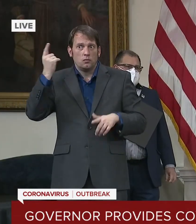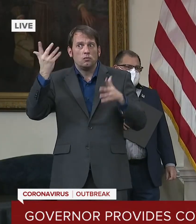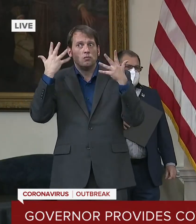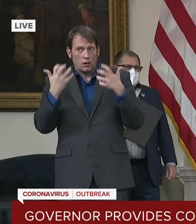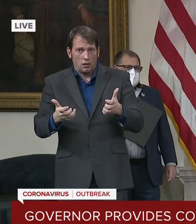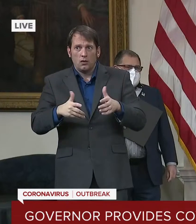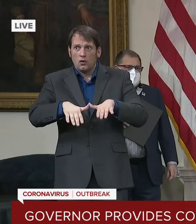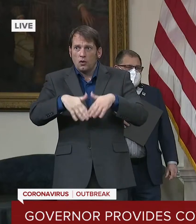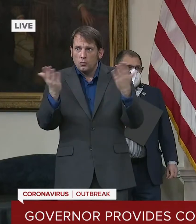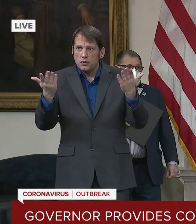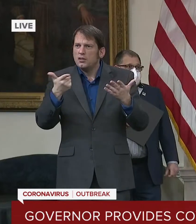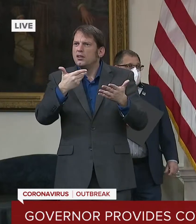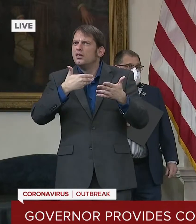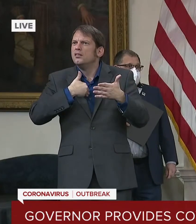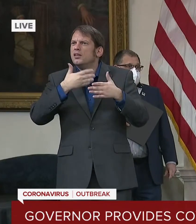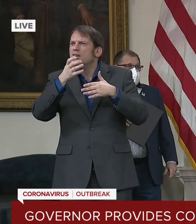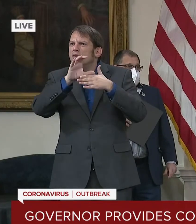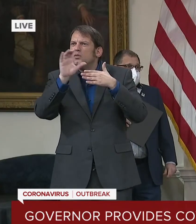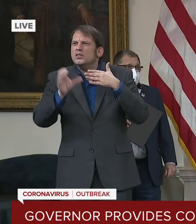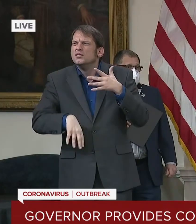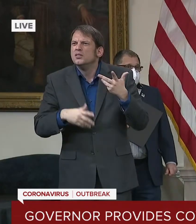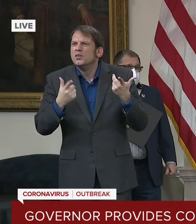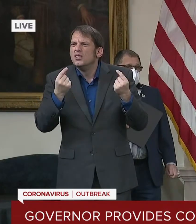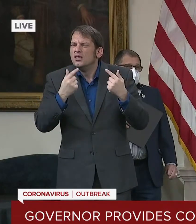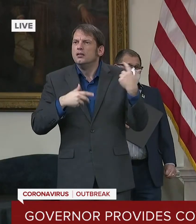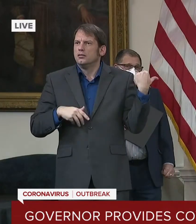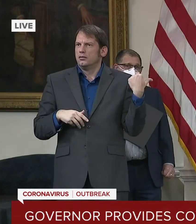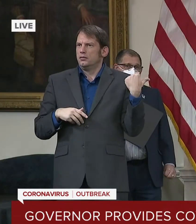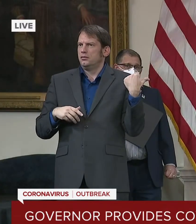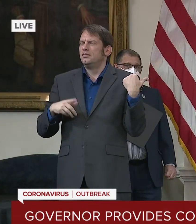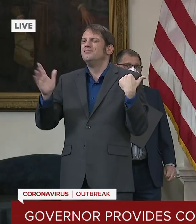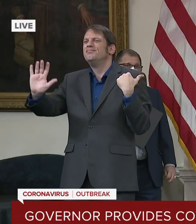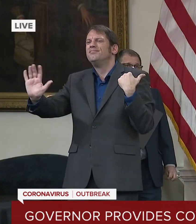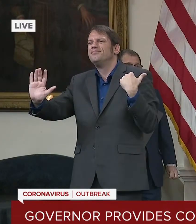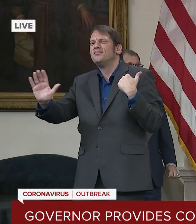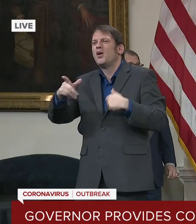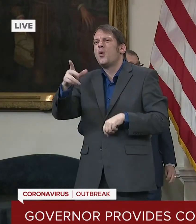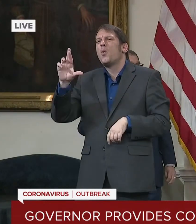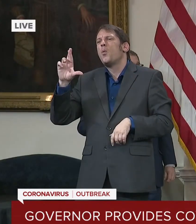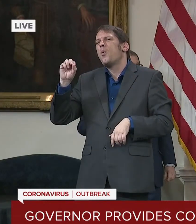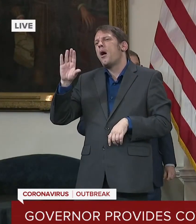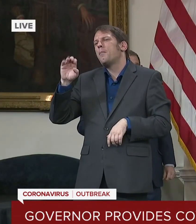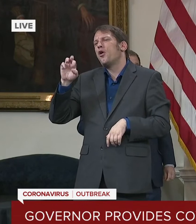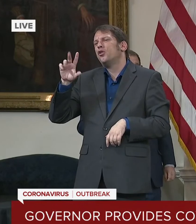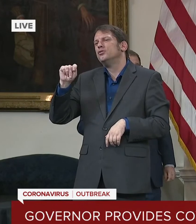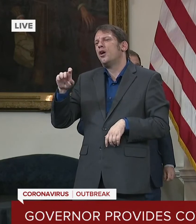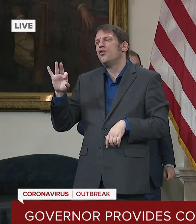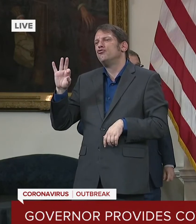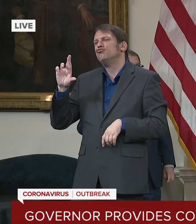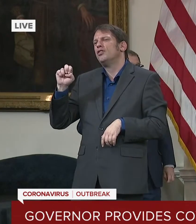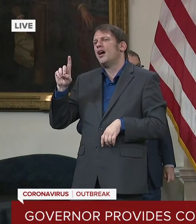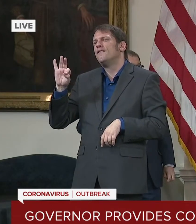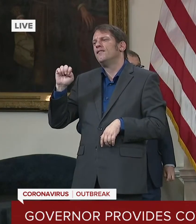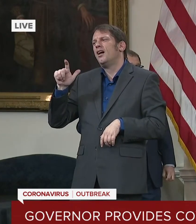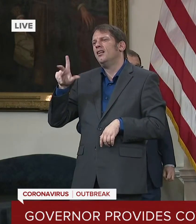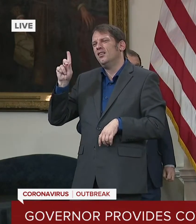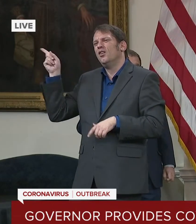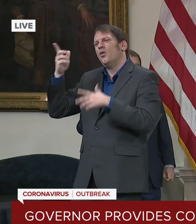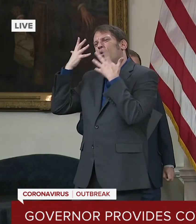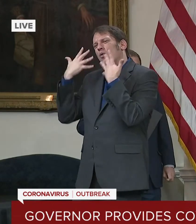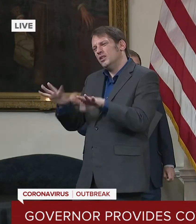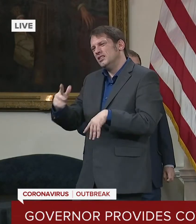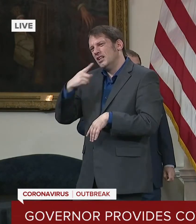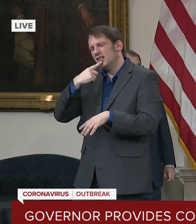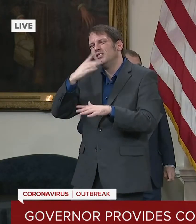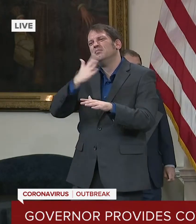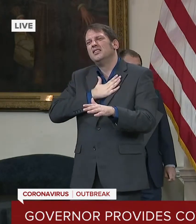before he left, Robert Redfield came in my office pleading with us to open up to 1C and 65-year-olds, and then Biden came in and said the exact same